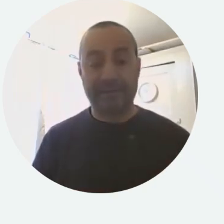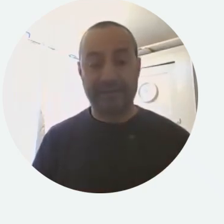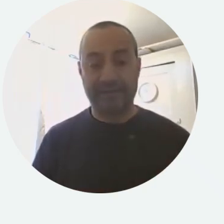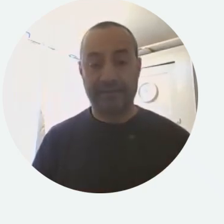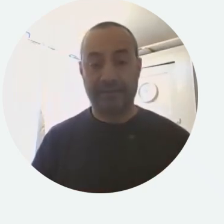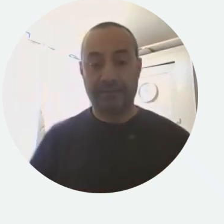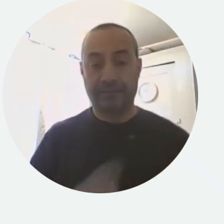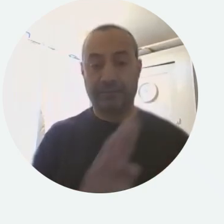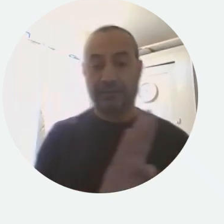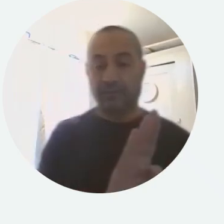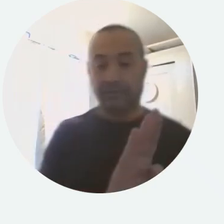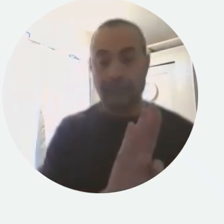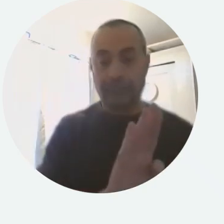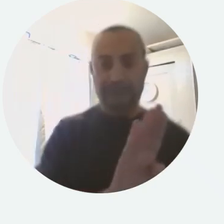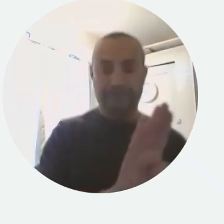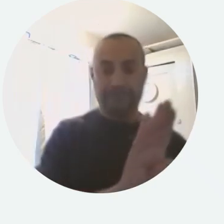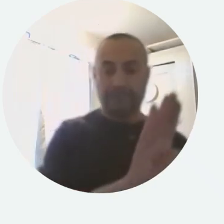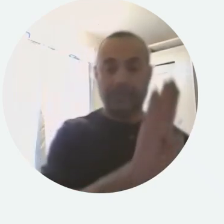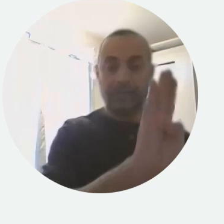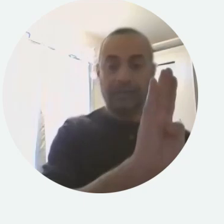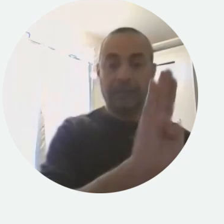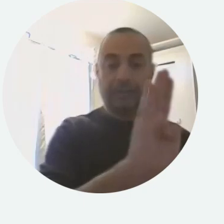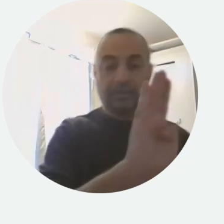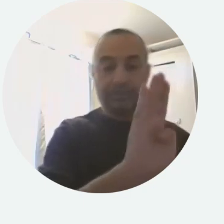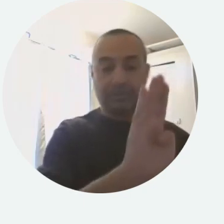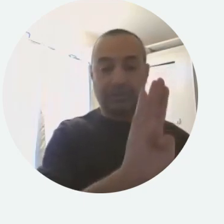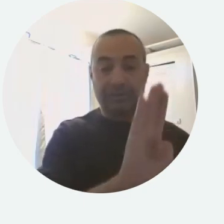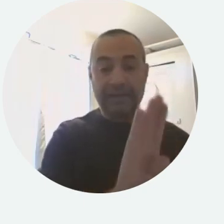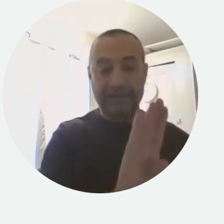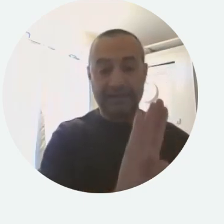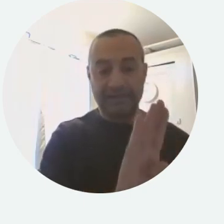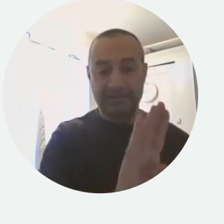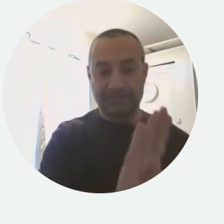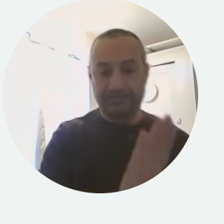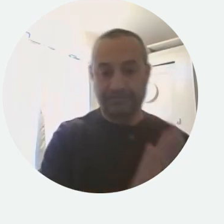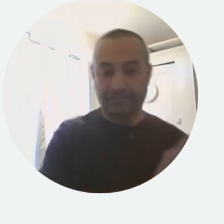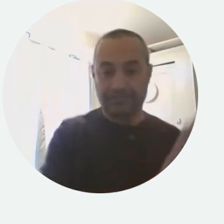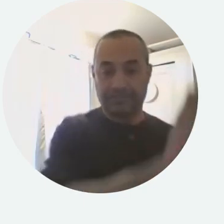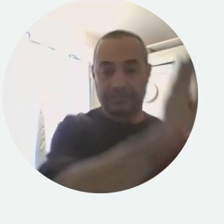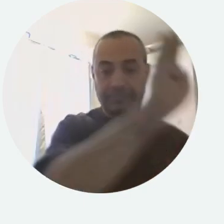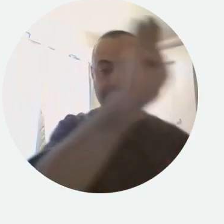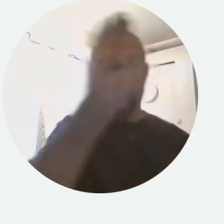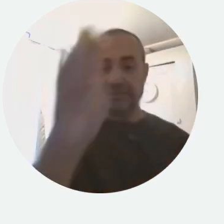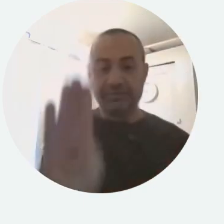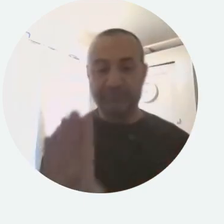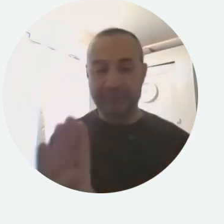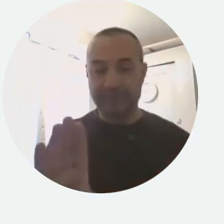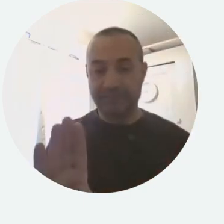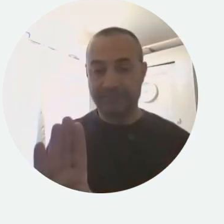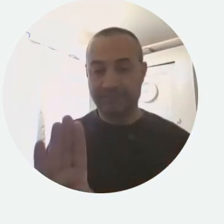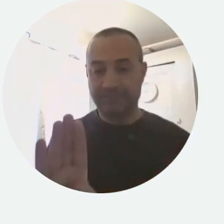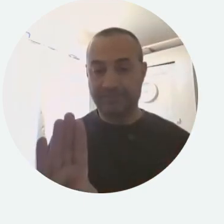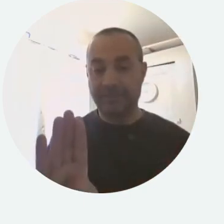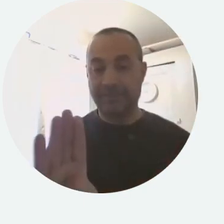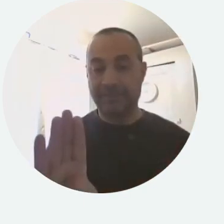signs. So, with your dominant hand, make this movement. That means